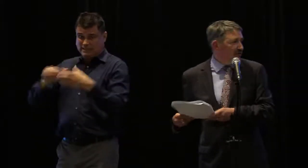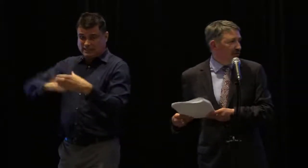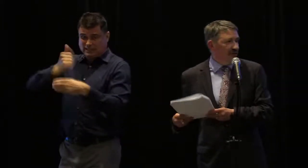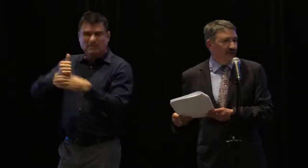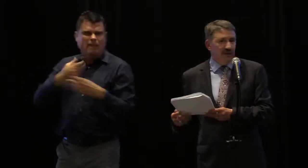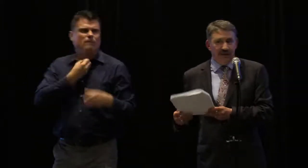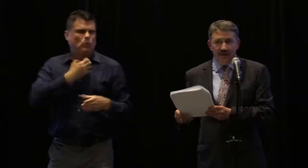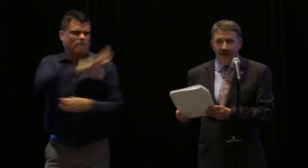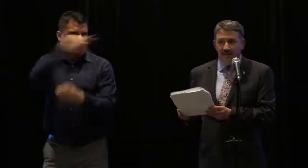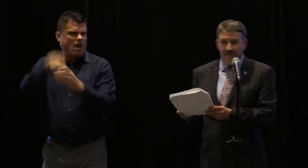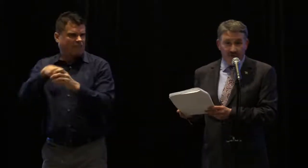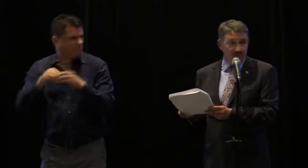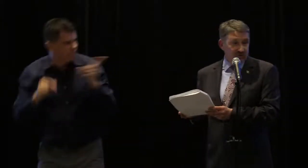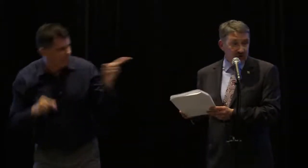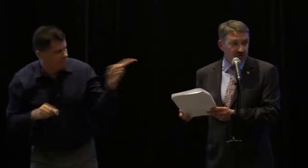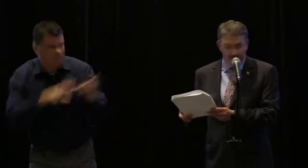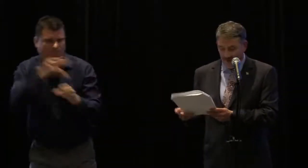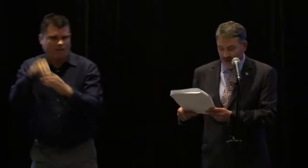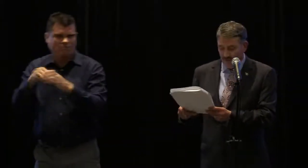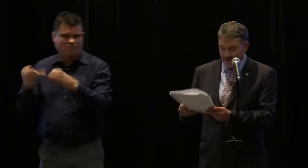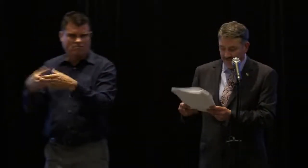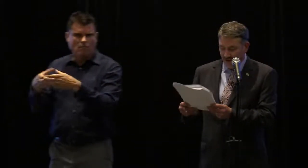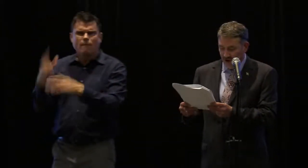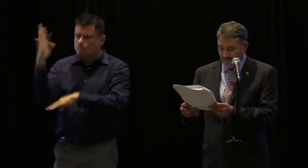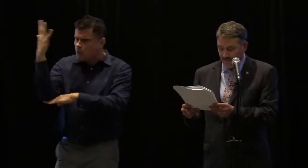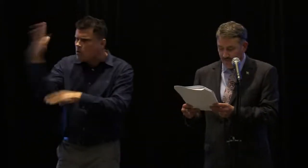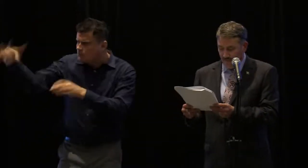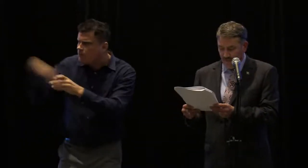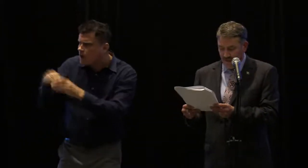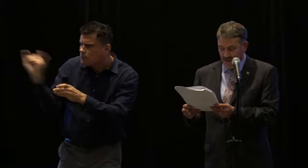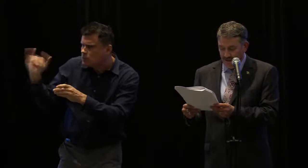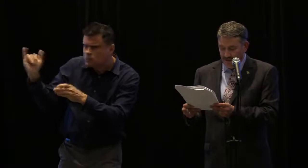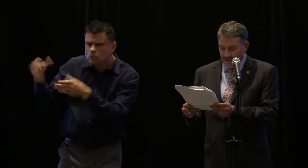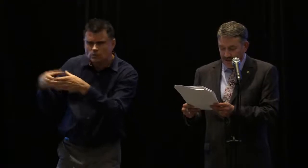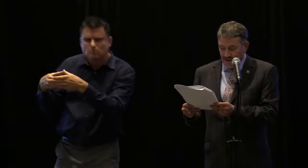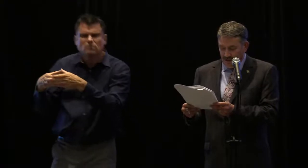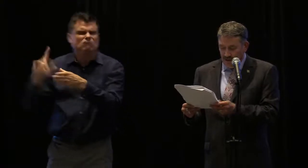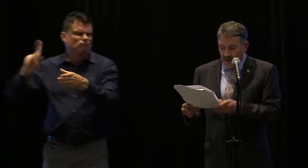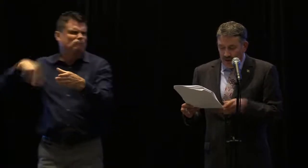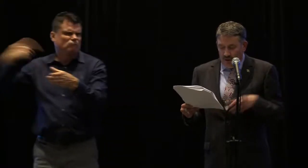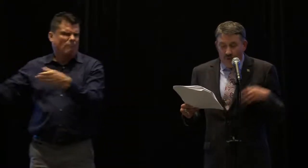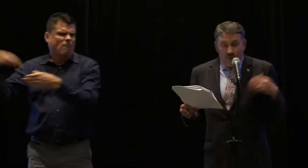Forrest? Forrest was also very much involved.